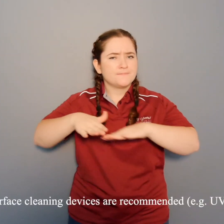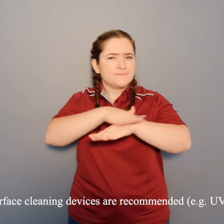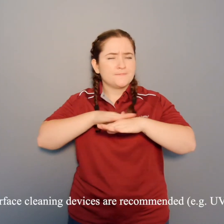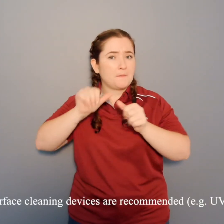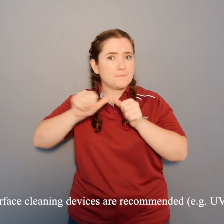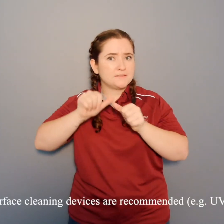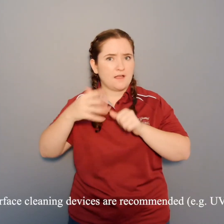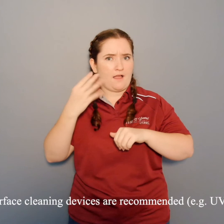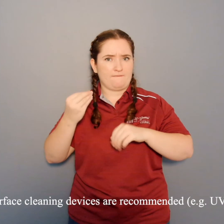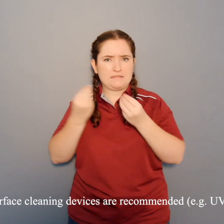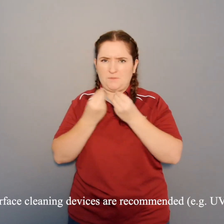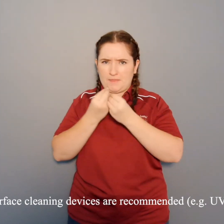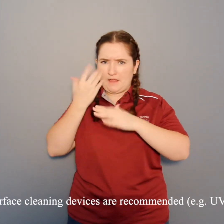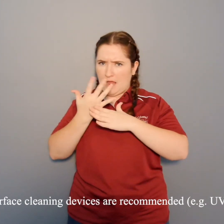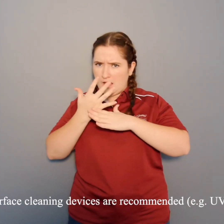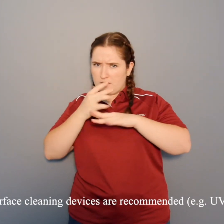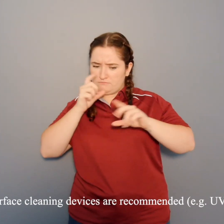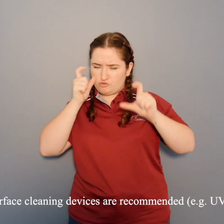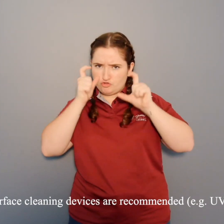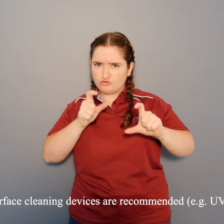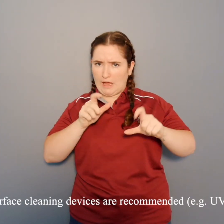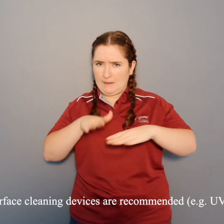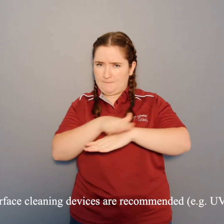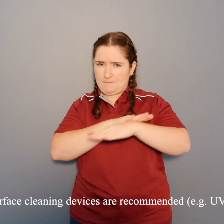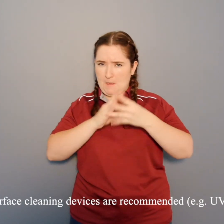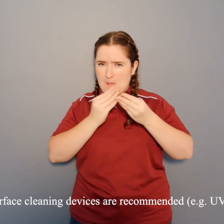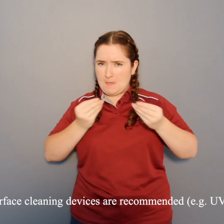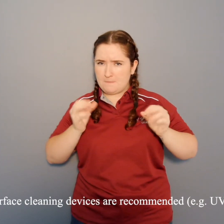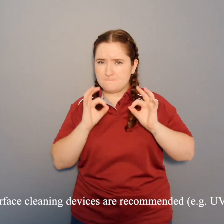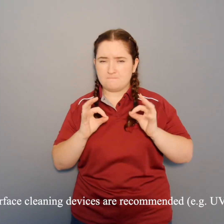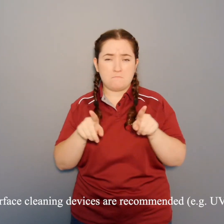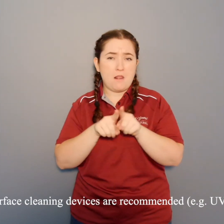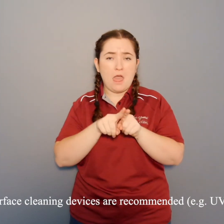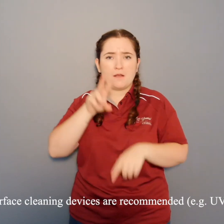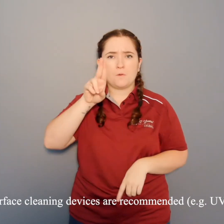Surface cleaning devices are recommended. For example, the